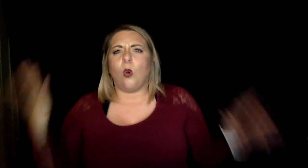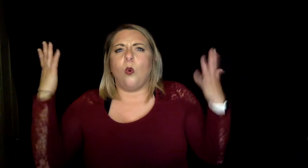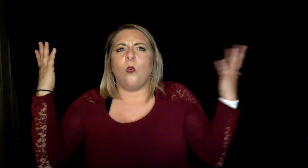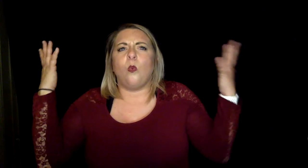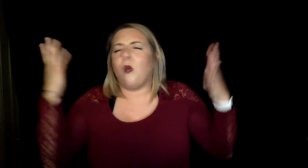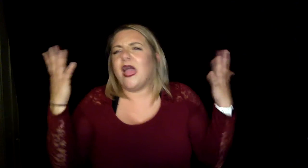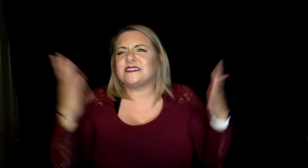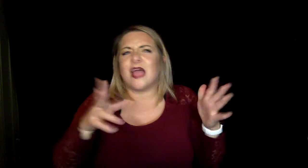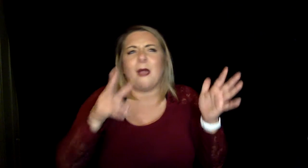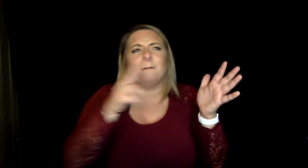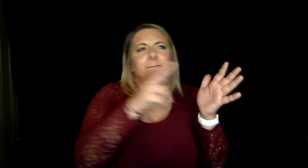What?